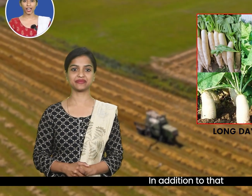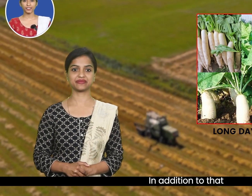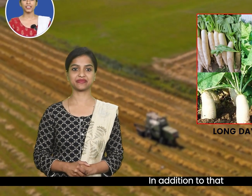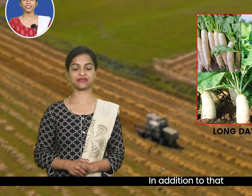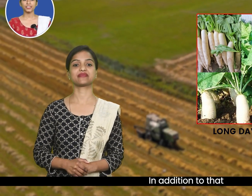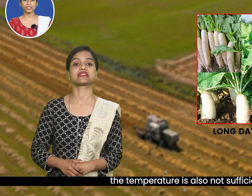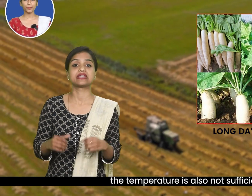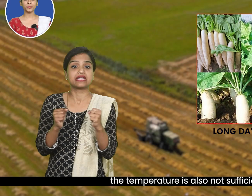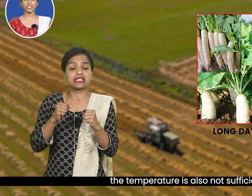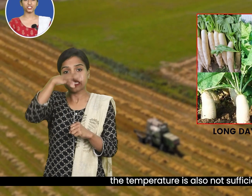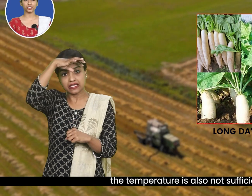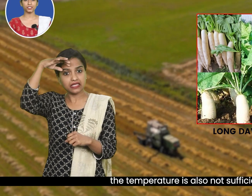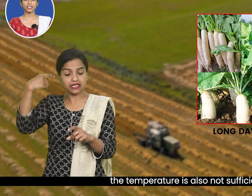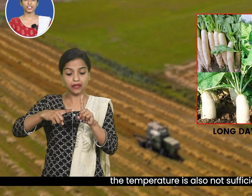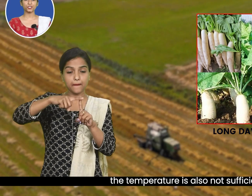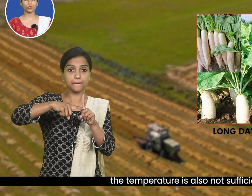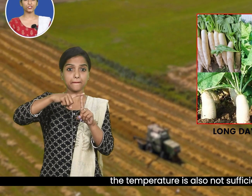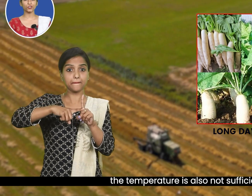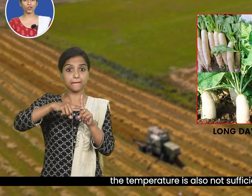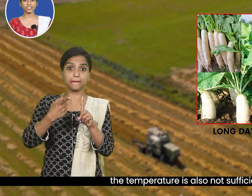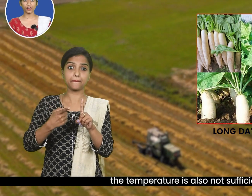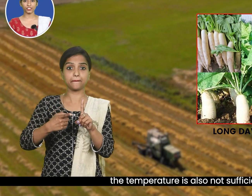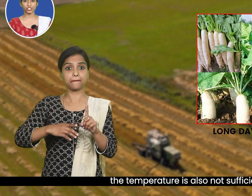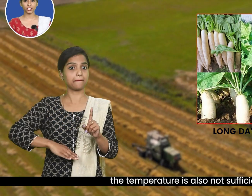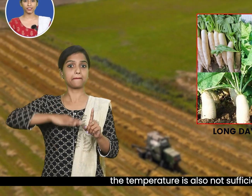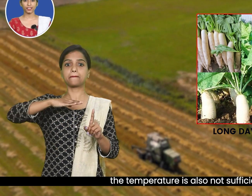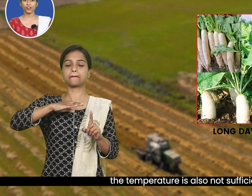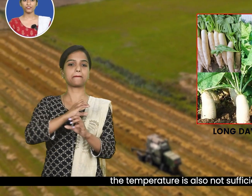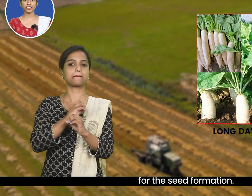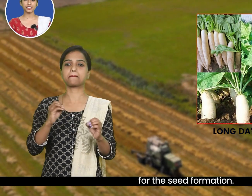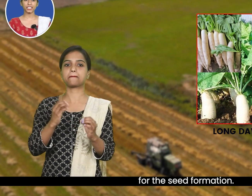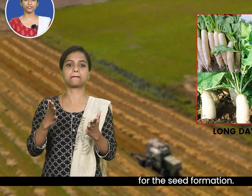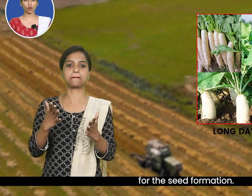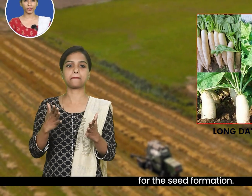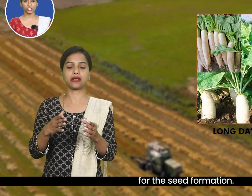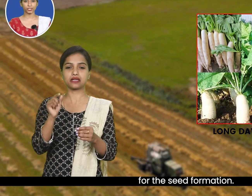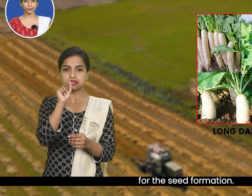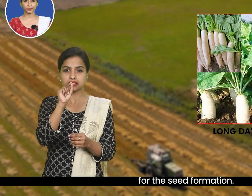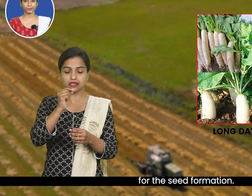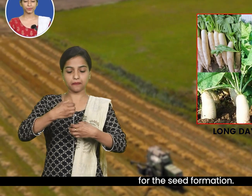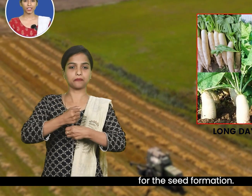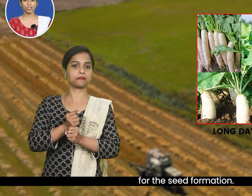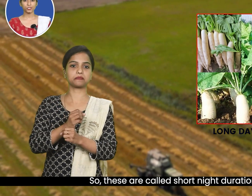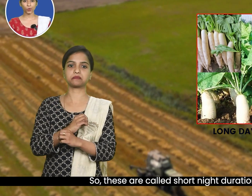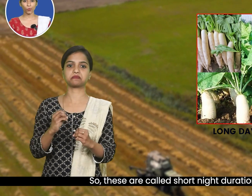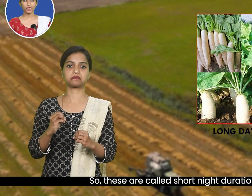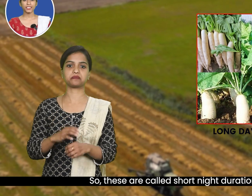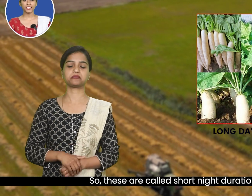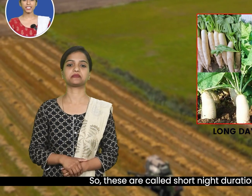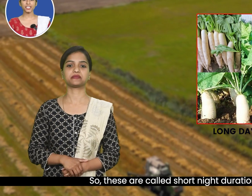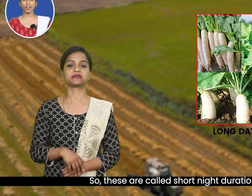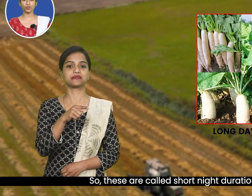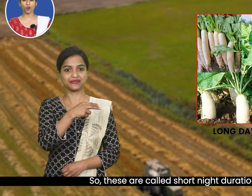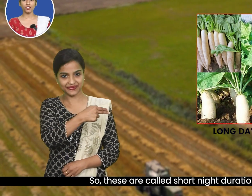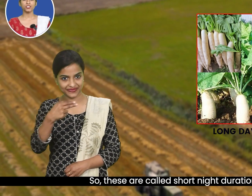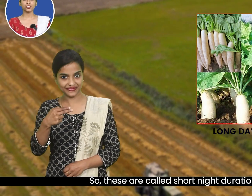to that, the temperature is also not sufficient for the seed formation. So,